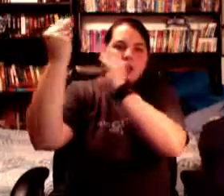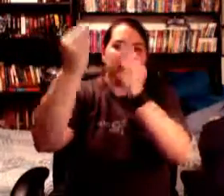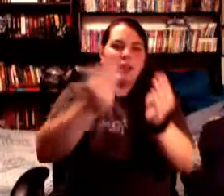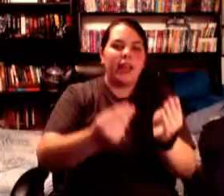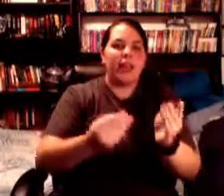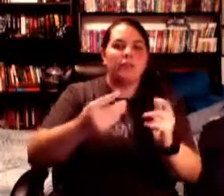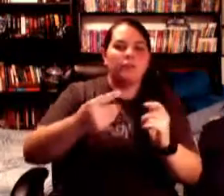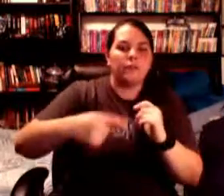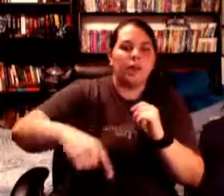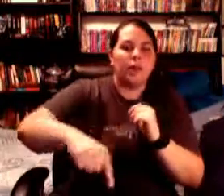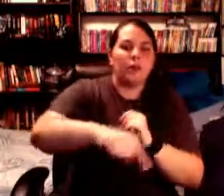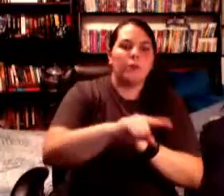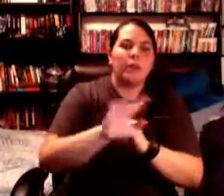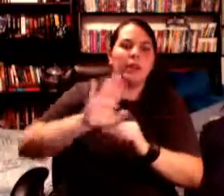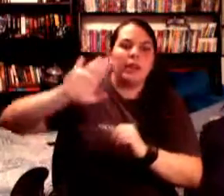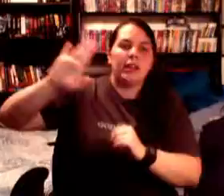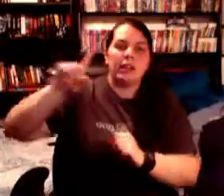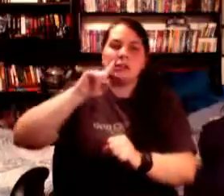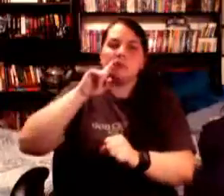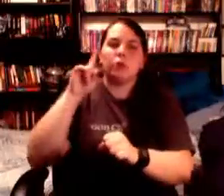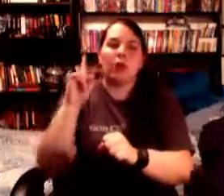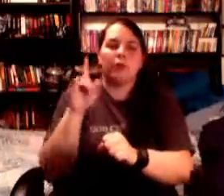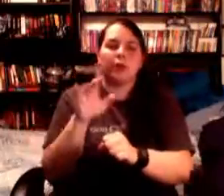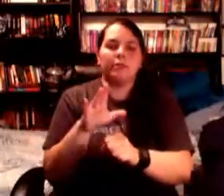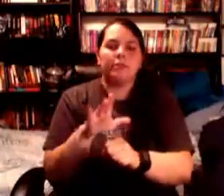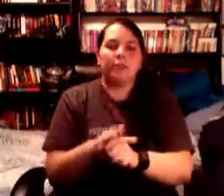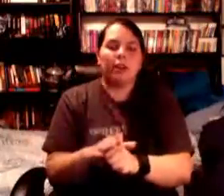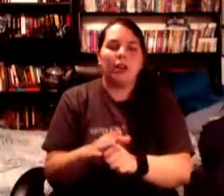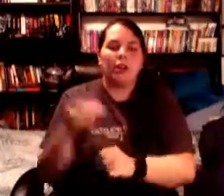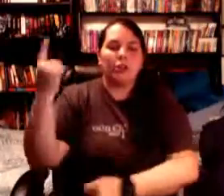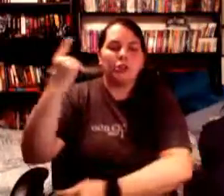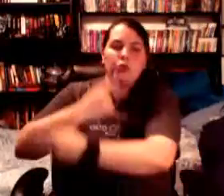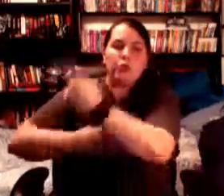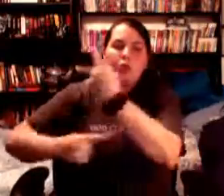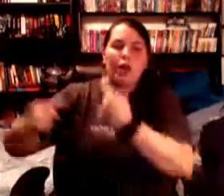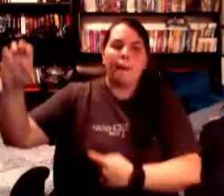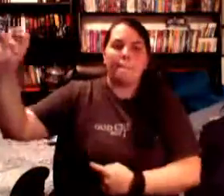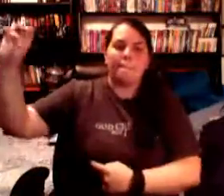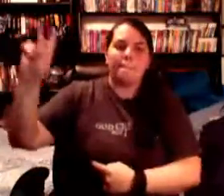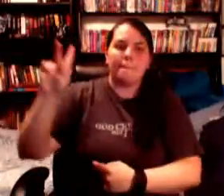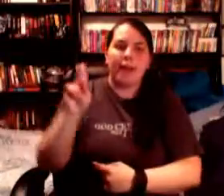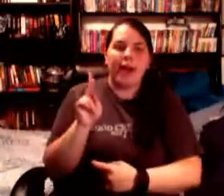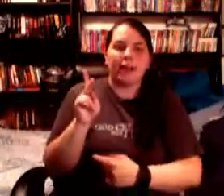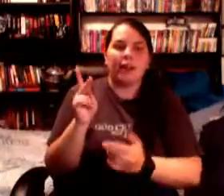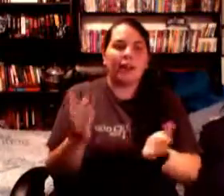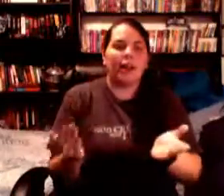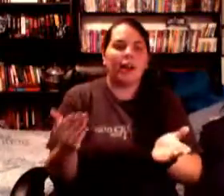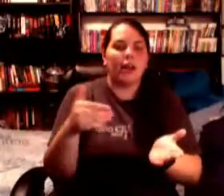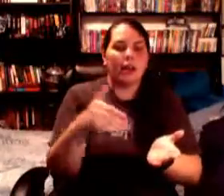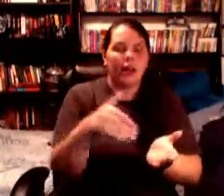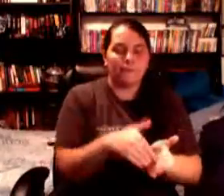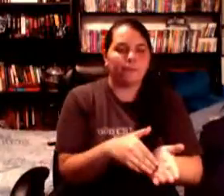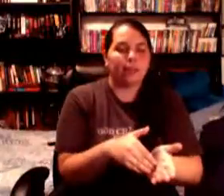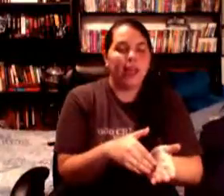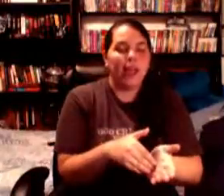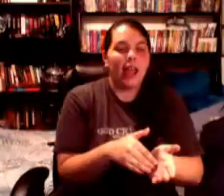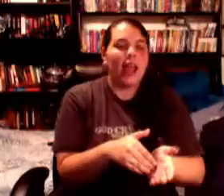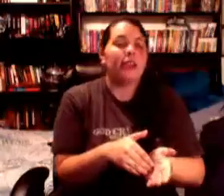and gave them his promise to come back again. And